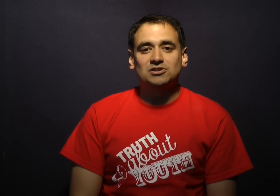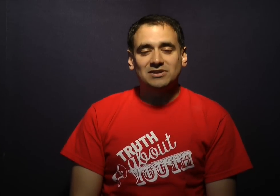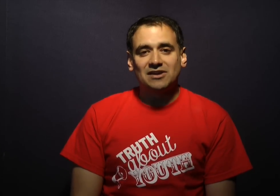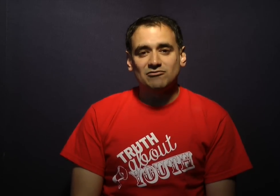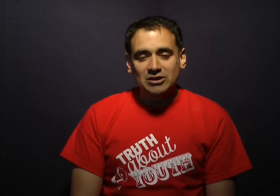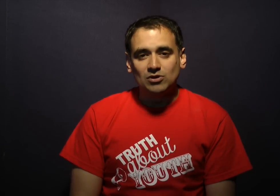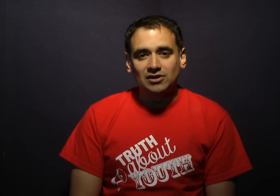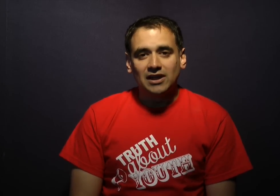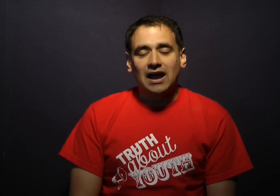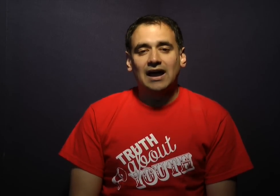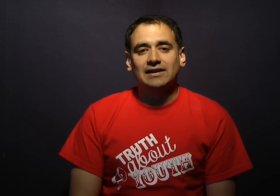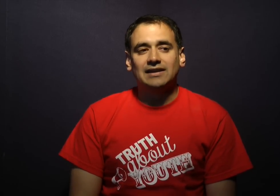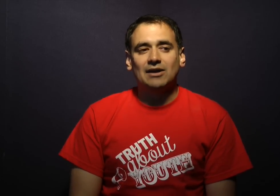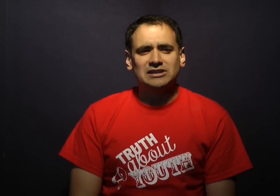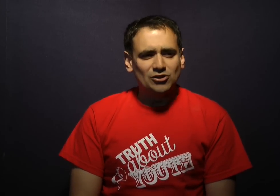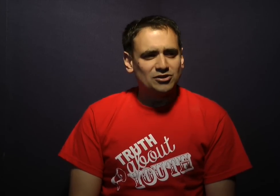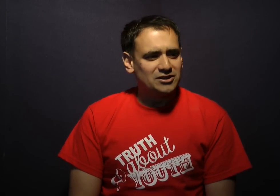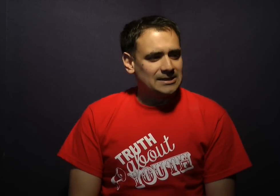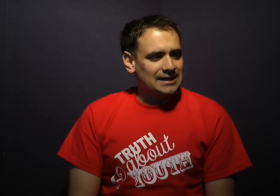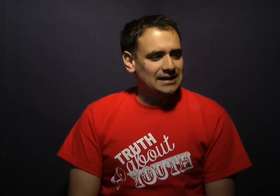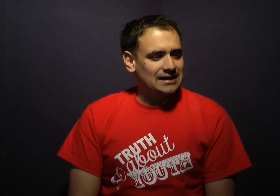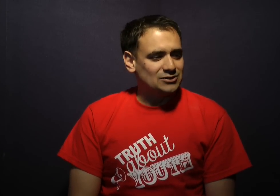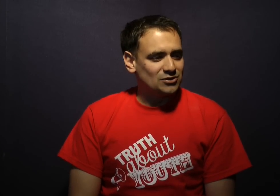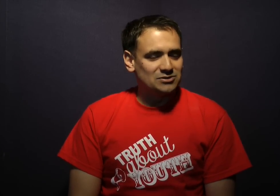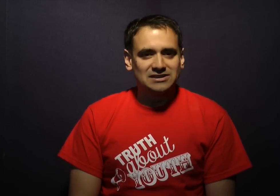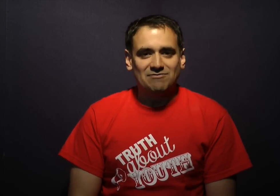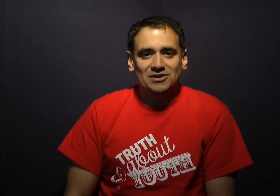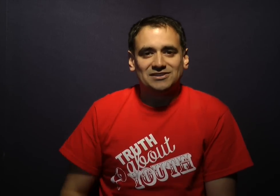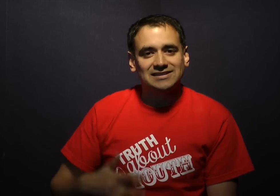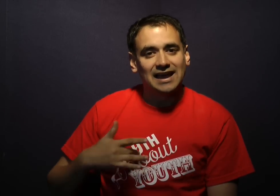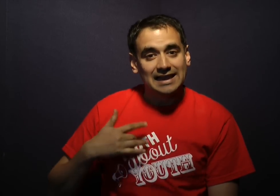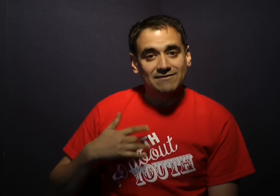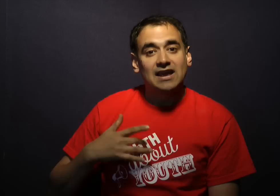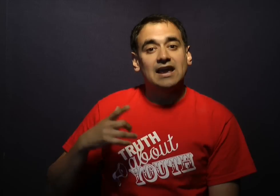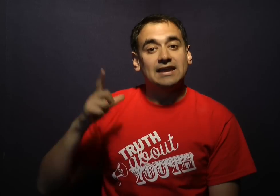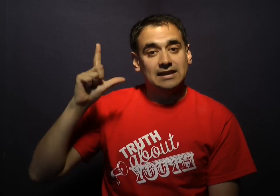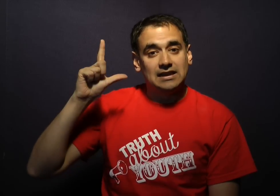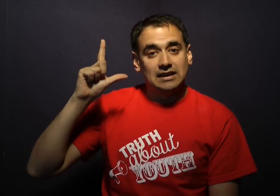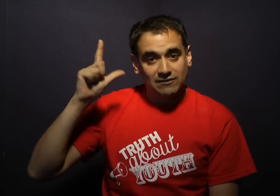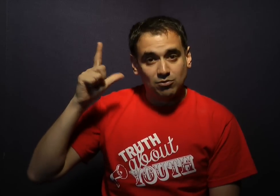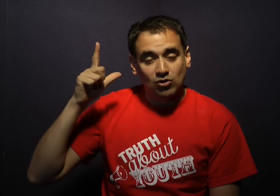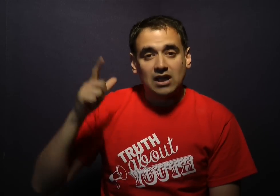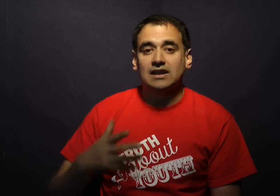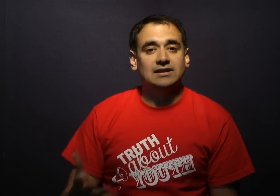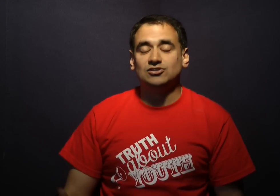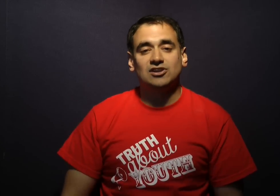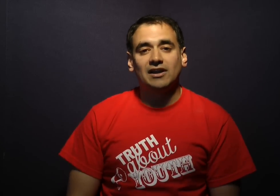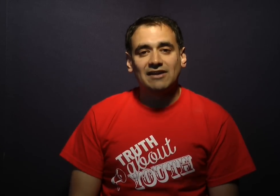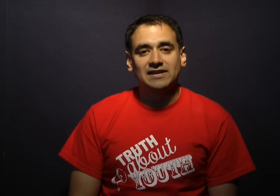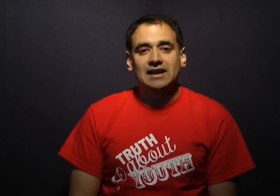I went out in the real world, and I was in London talking to a deaf person, I said I live in Liverpool, he just started laughing,